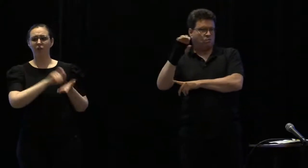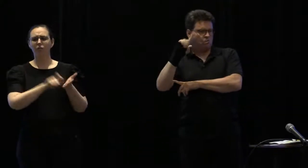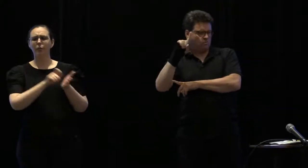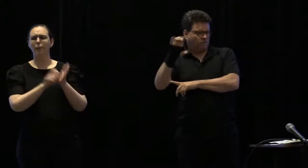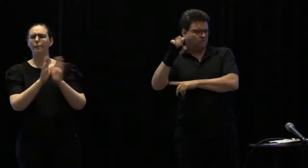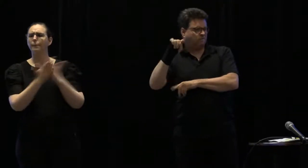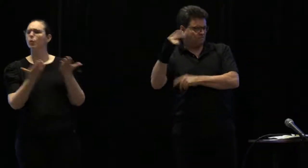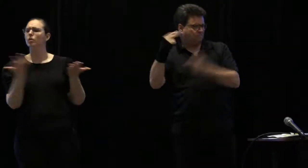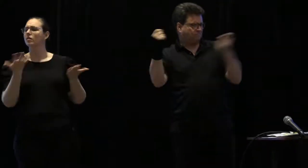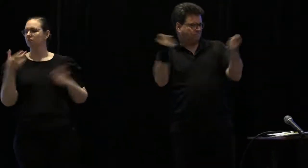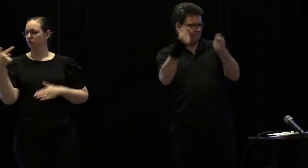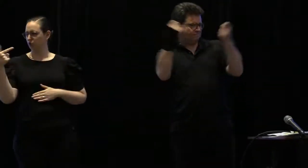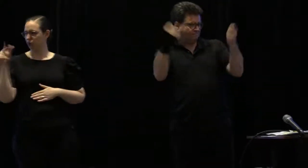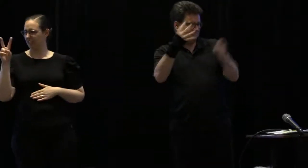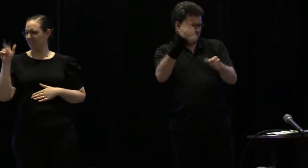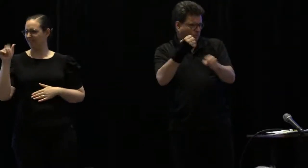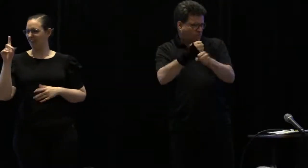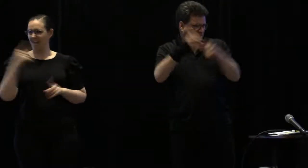we actually had